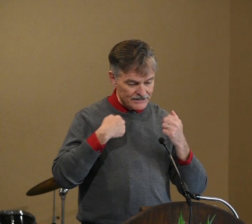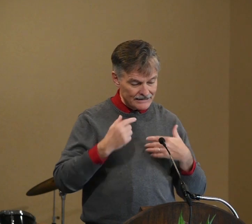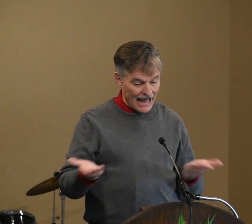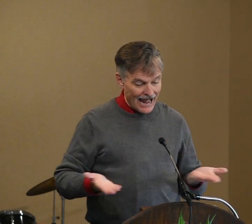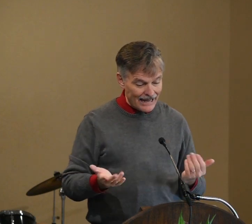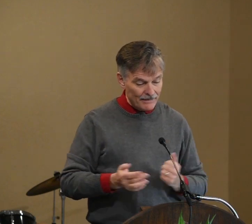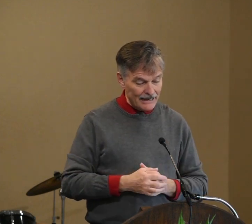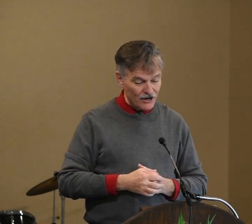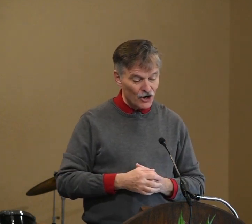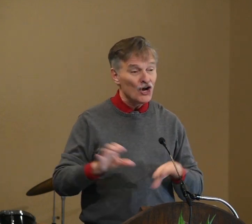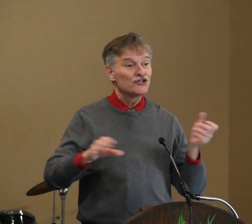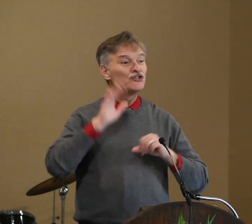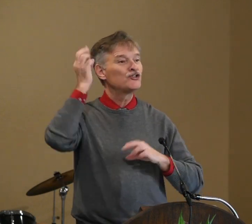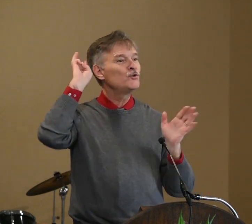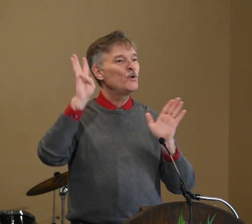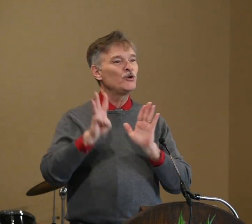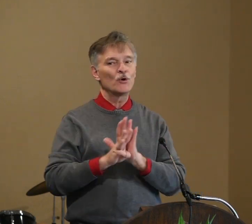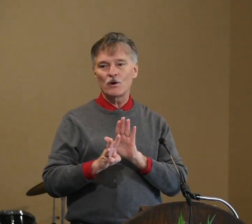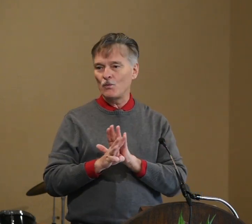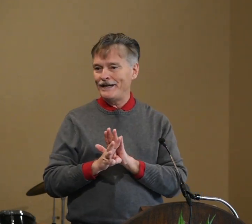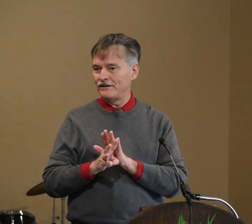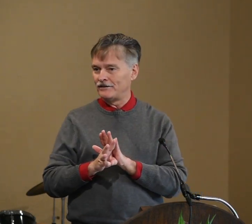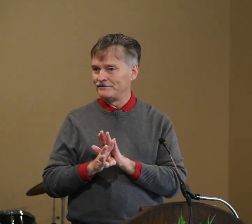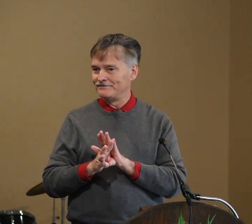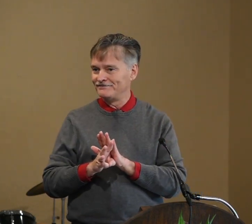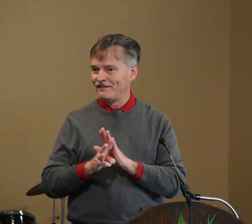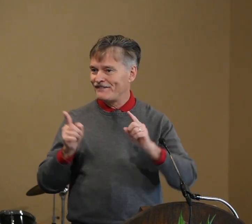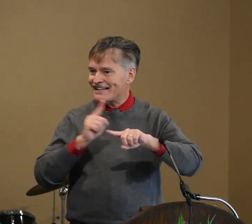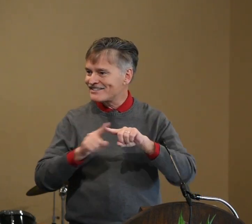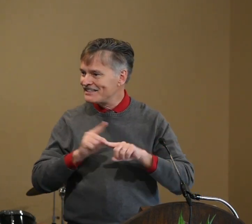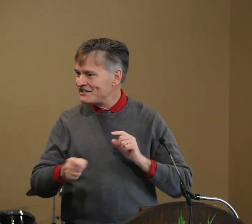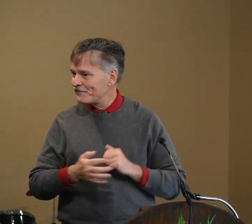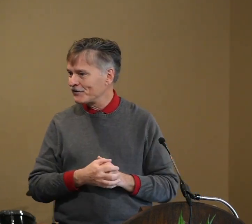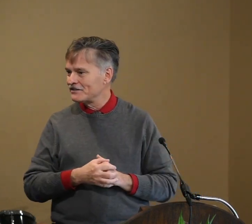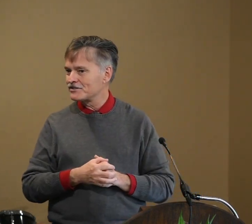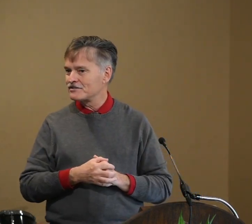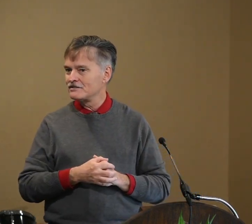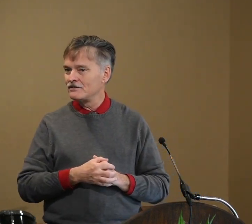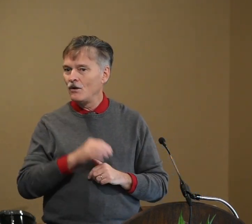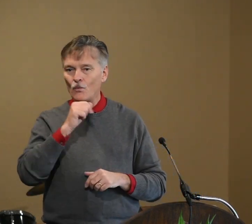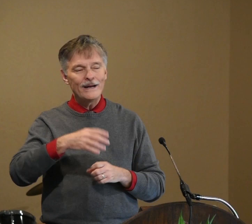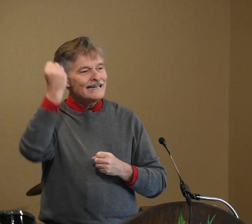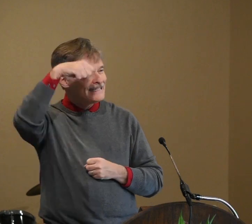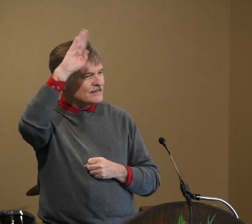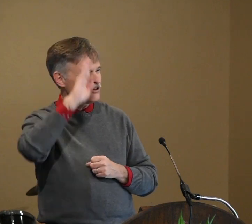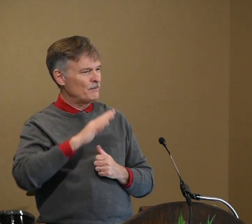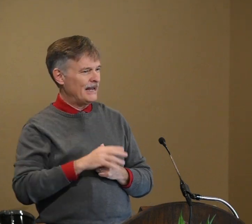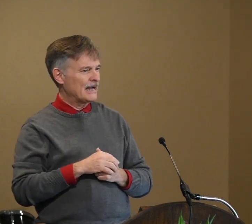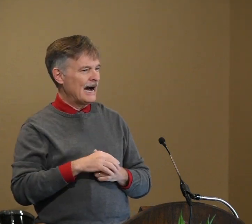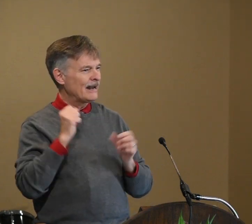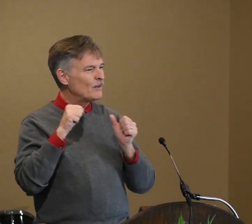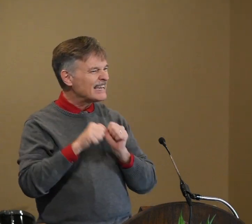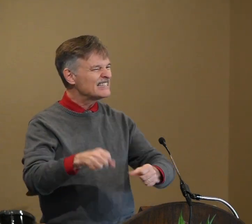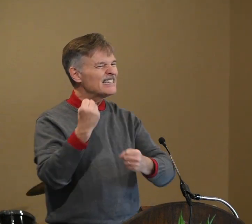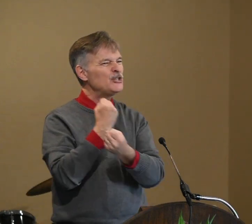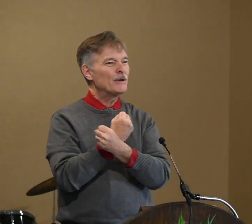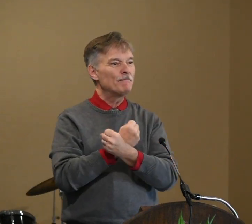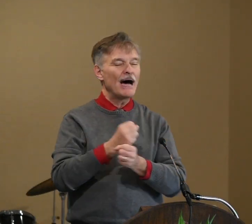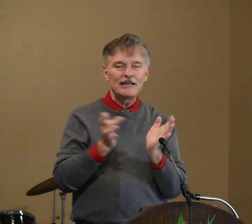says, I am here to do your will. That's the difference. We disobey God and we continue in bondage,